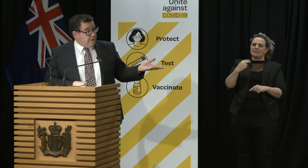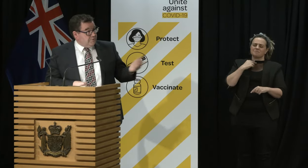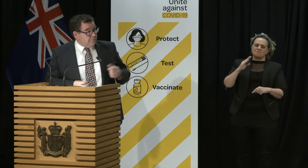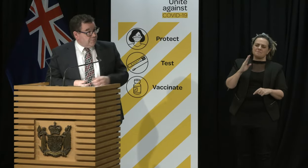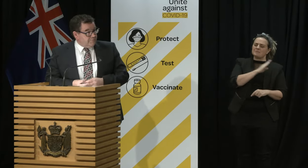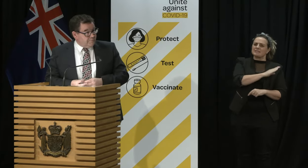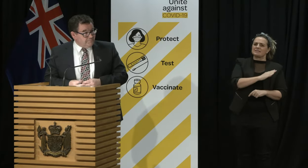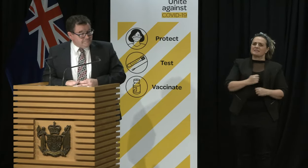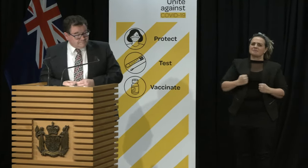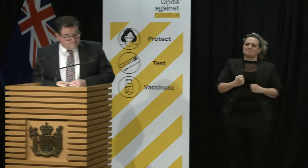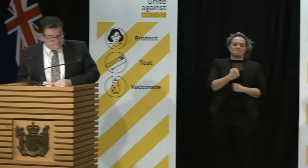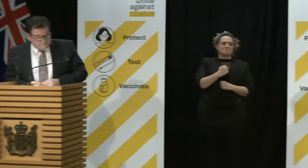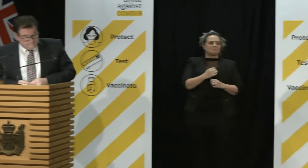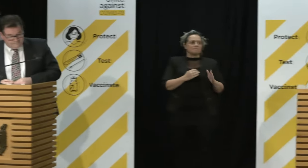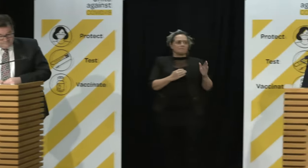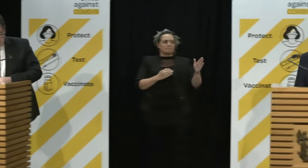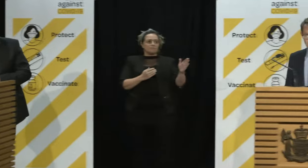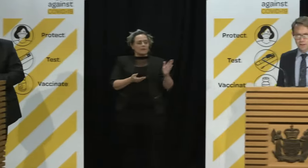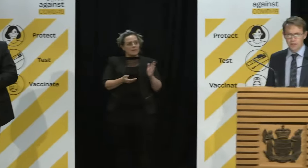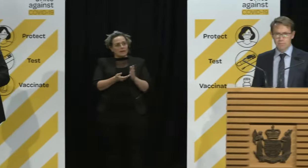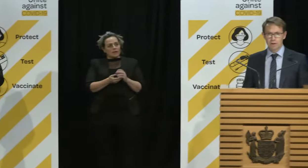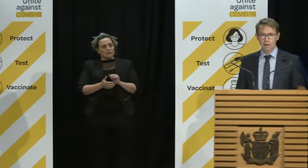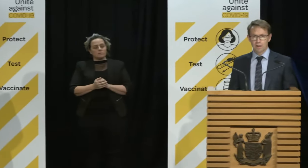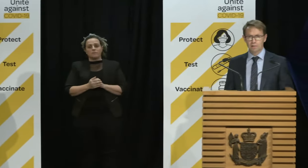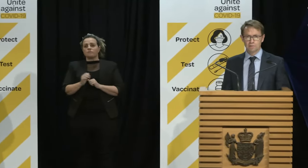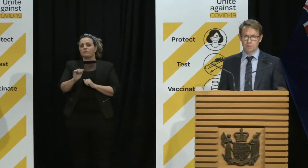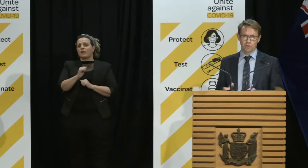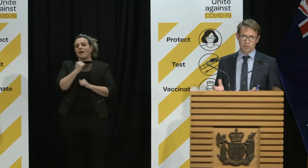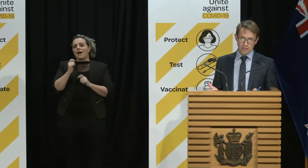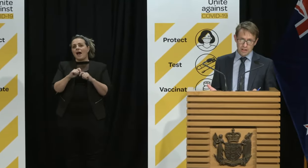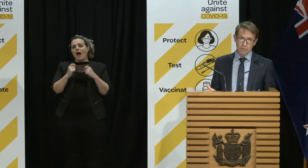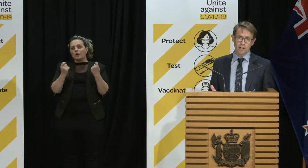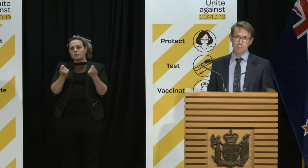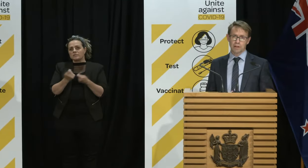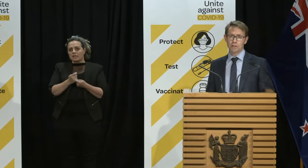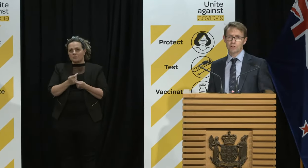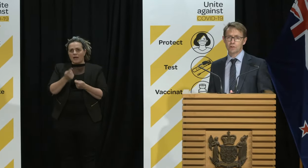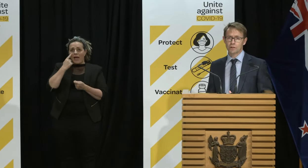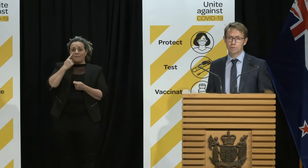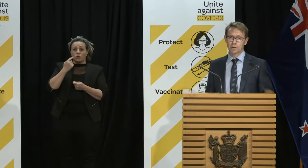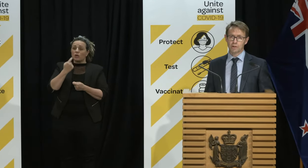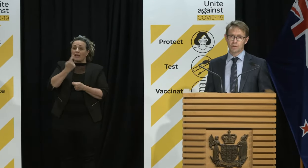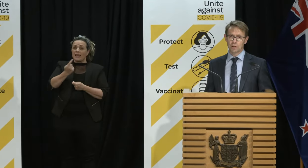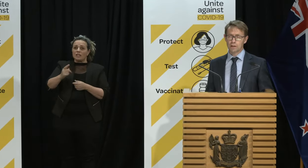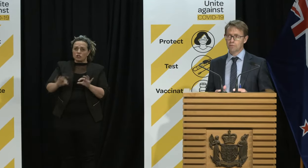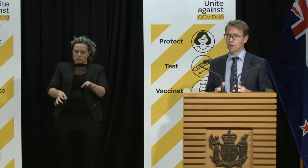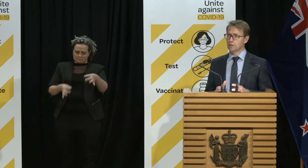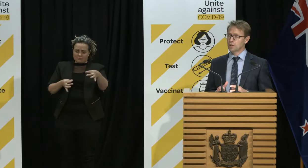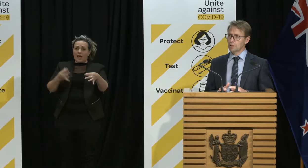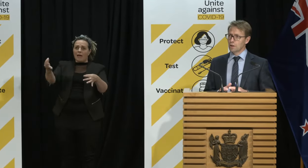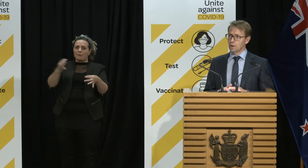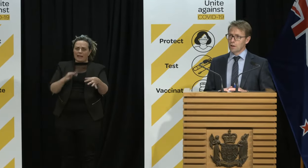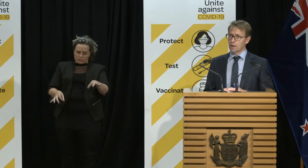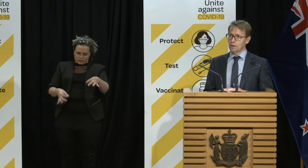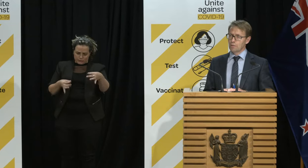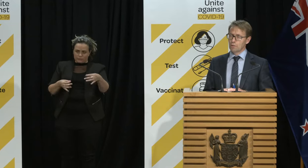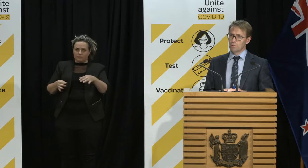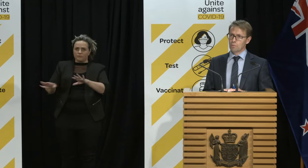anything to add just that I know our team looks at every application on its merit and in fact